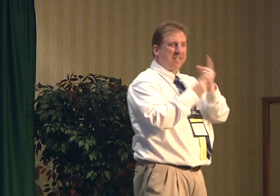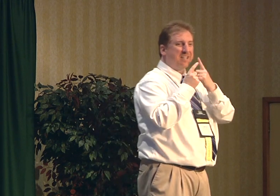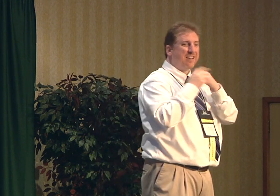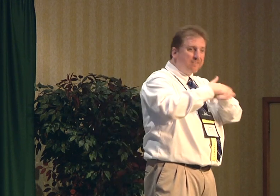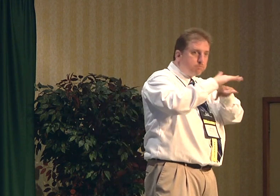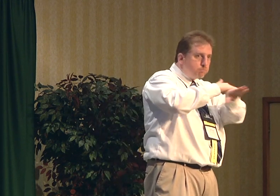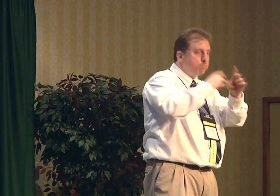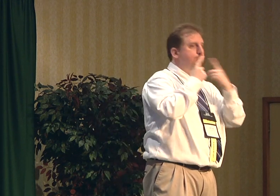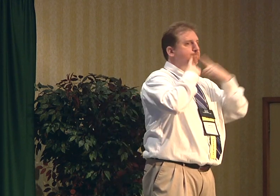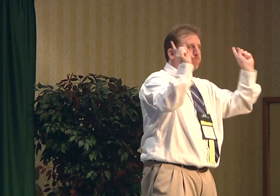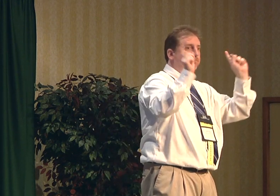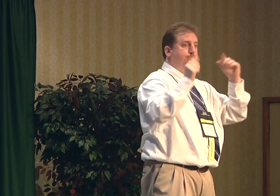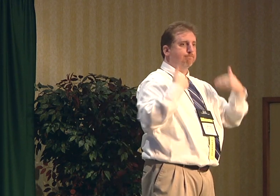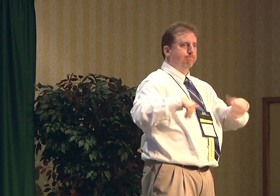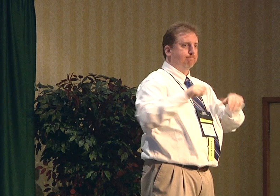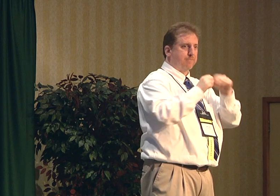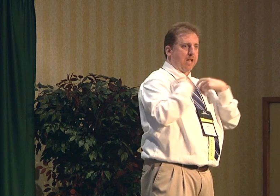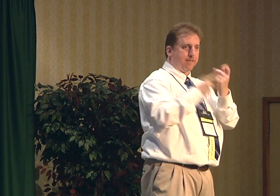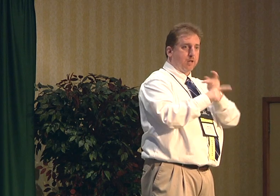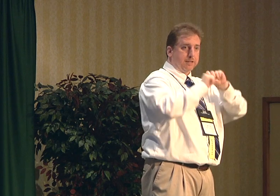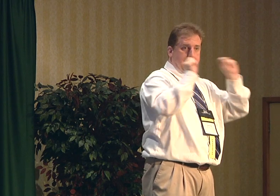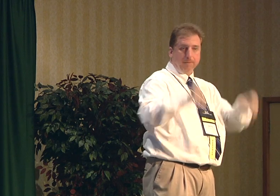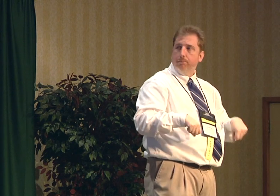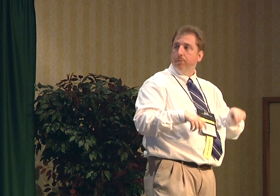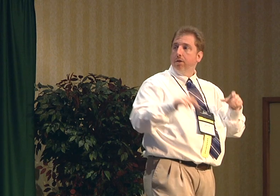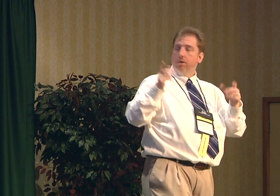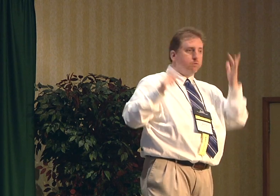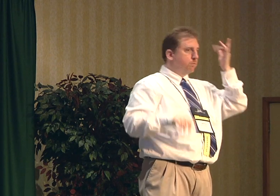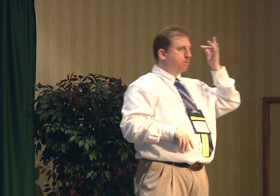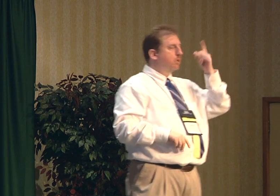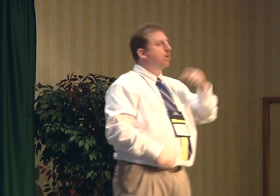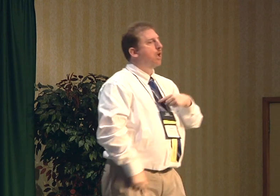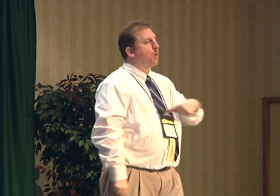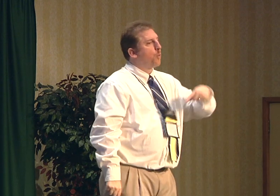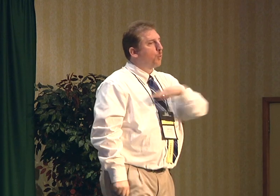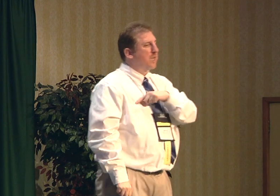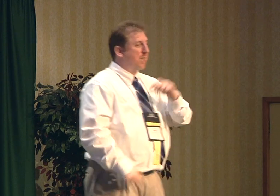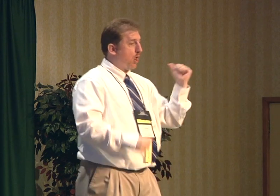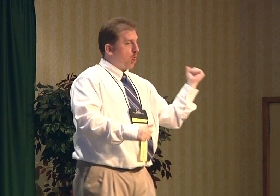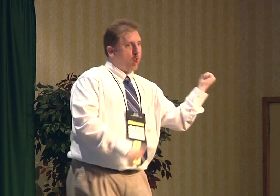We need to become empowered so that we can become more effective in the healthcare system.